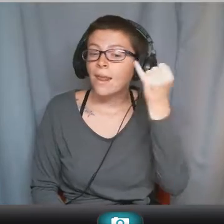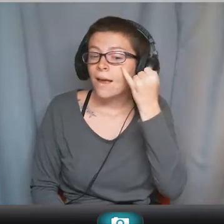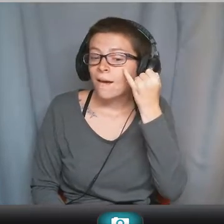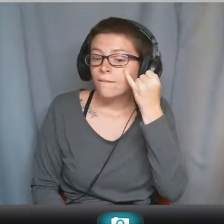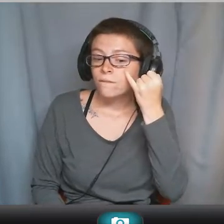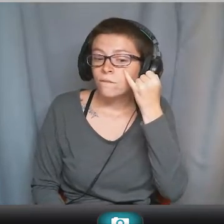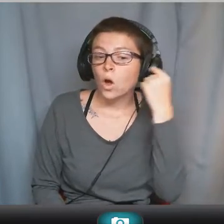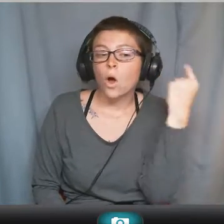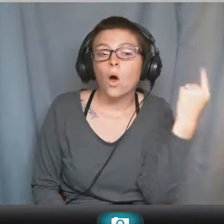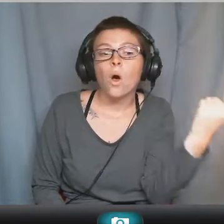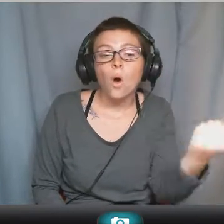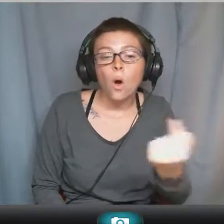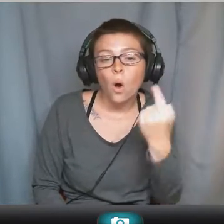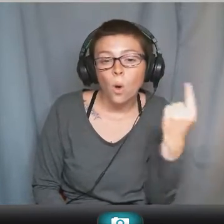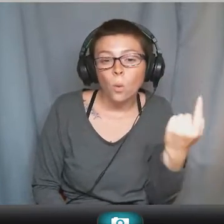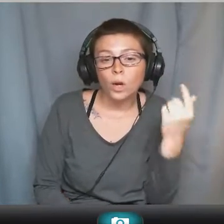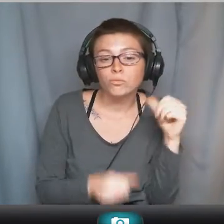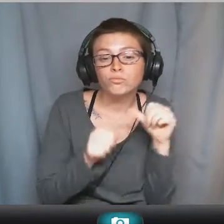Andrew, what happens?